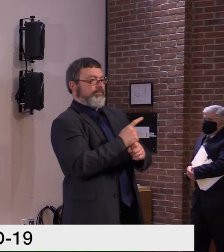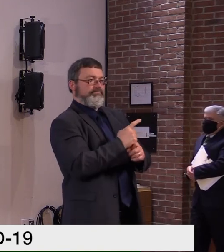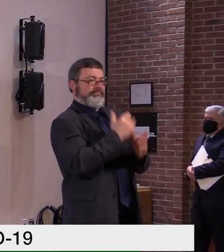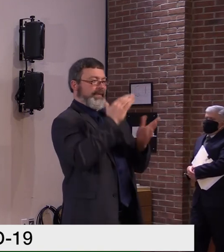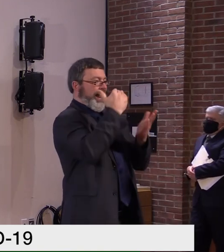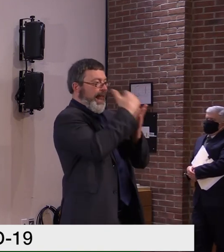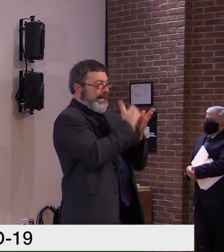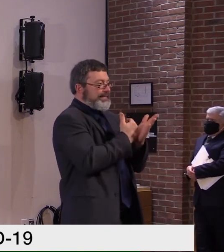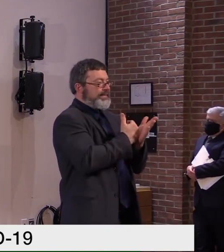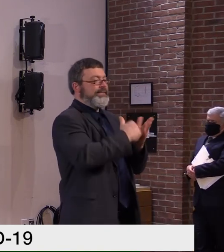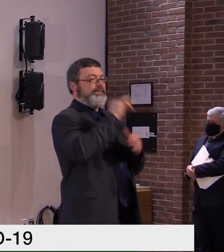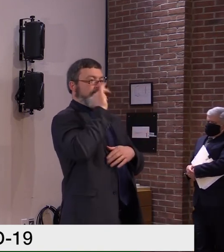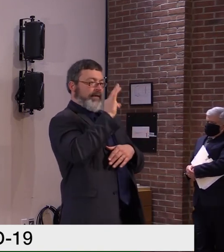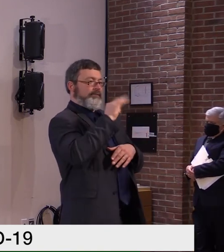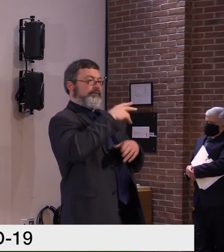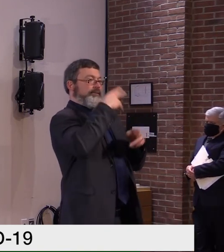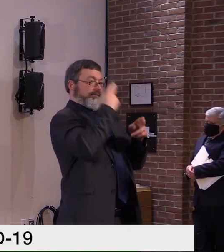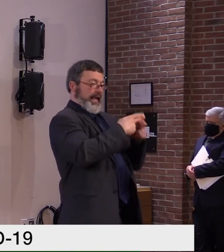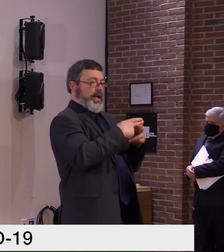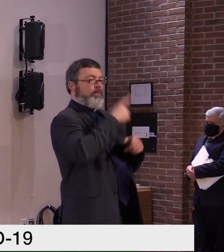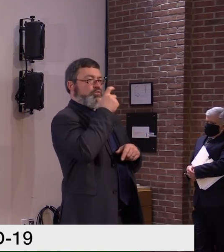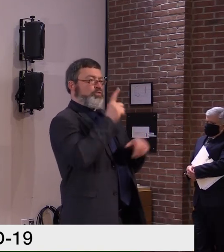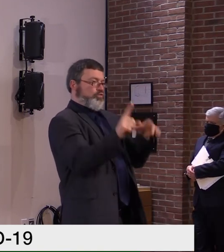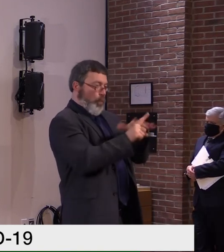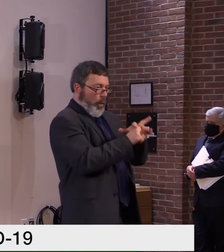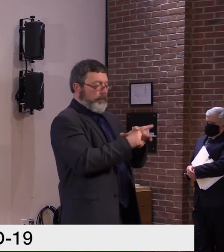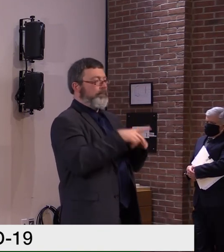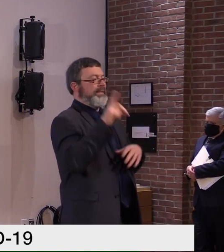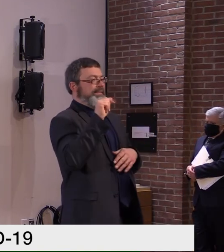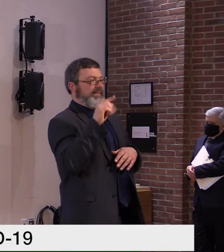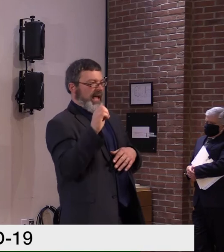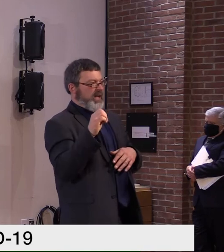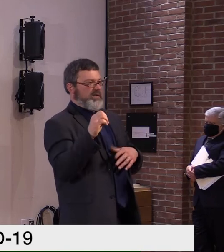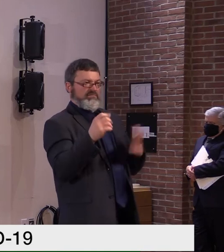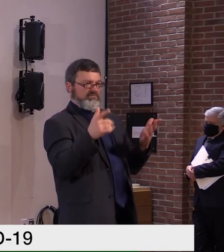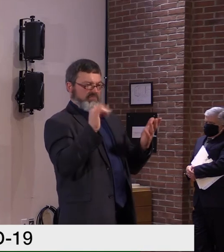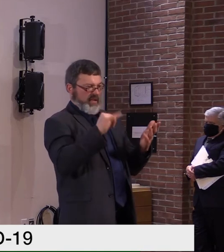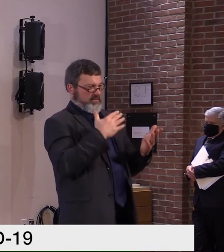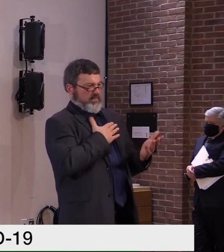be connected with as rapidly and efficaciously as possible.